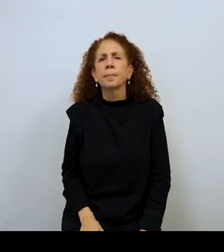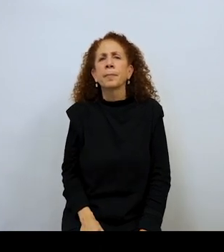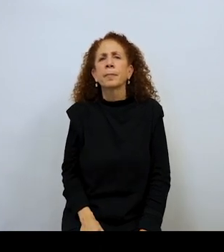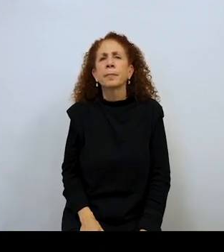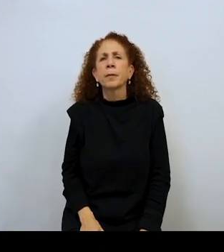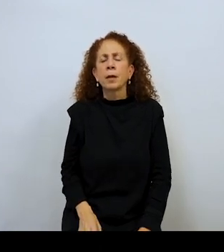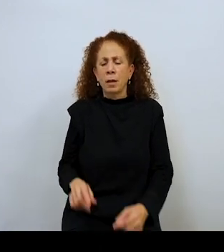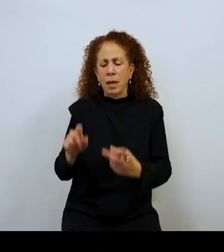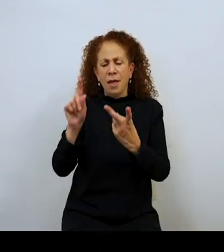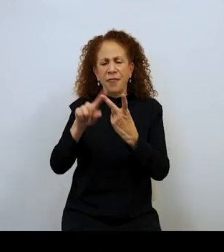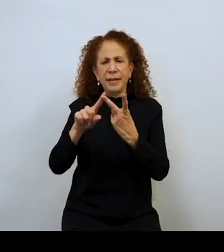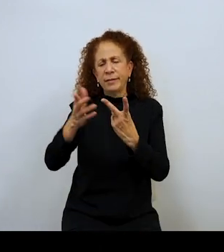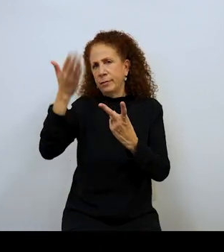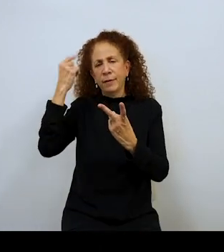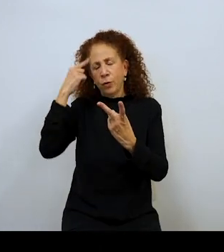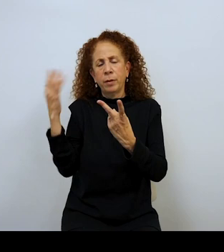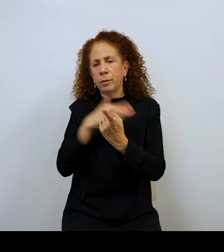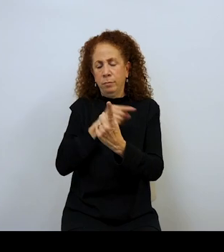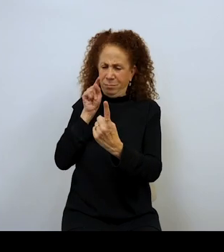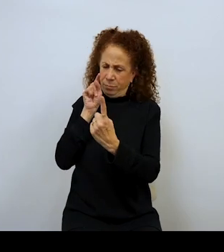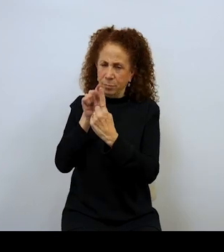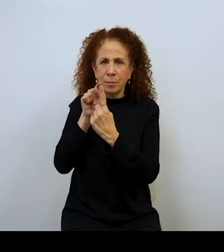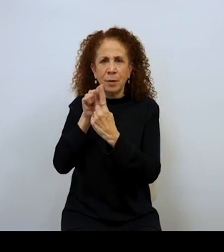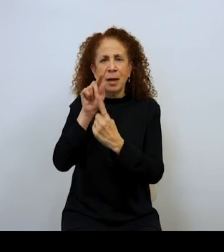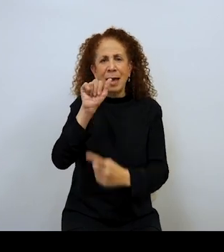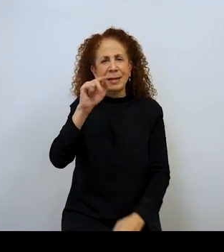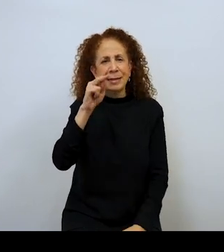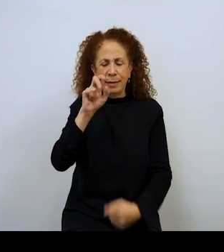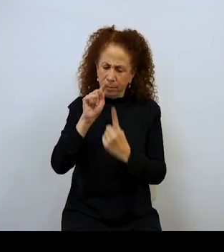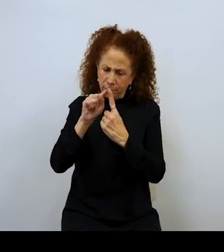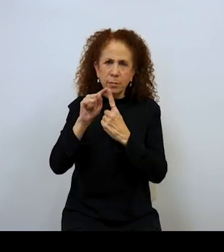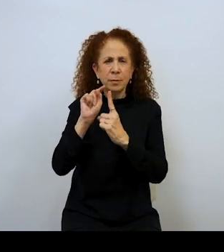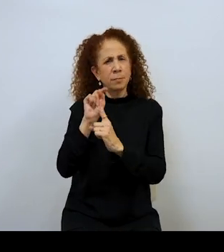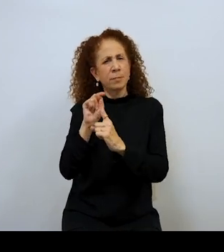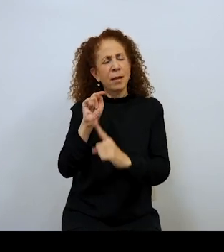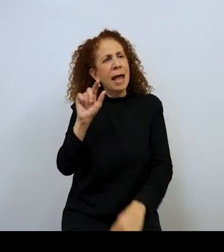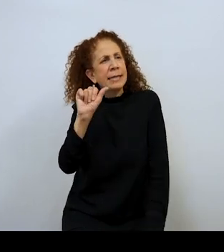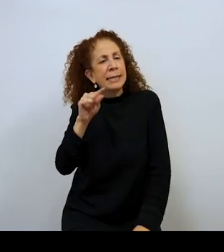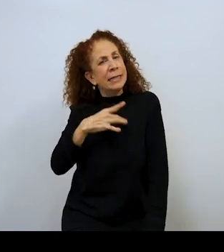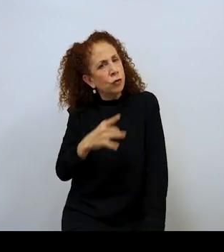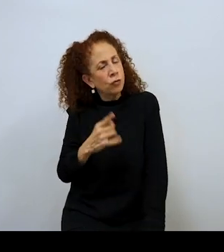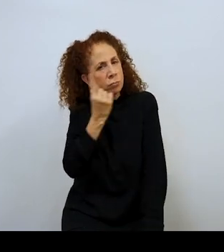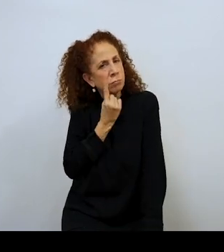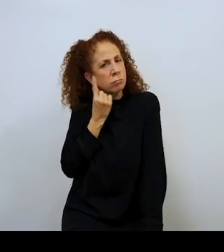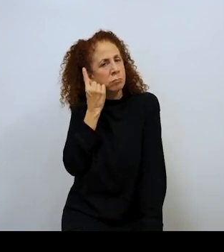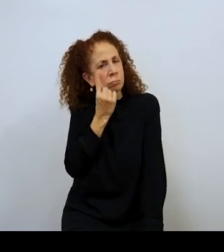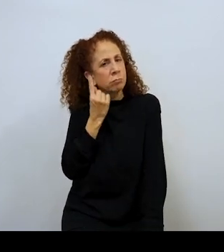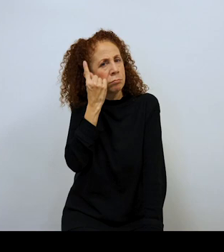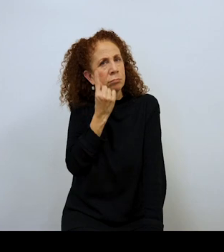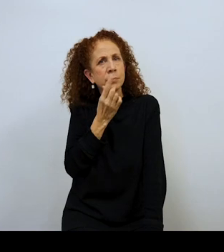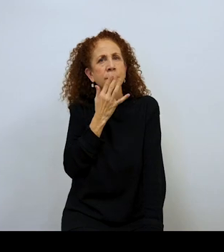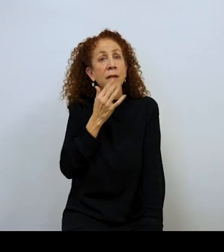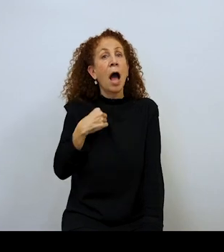and the Oresteia sort of came and went from my brain, and I found myself saying, oh, Antigone, that's really interesting. What